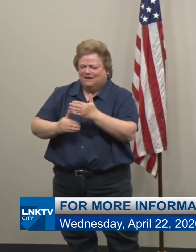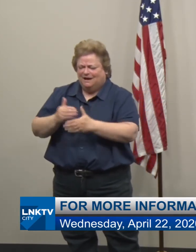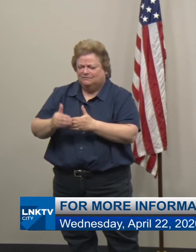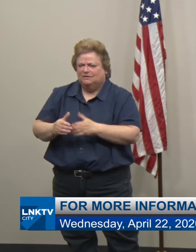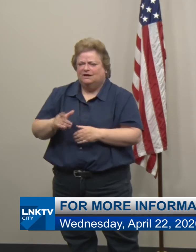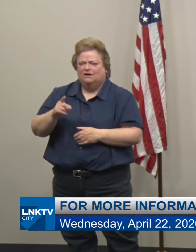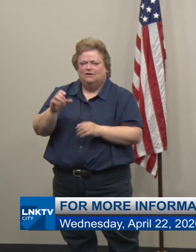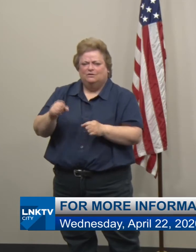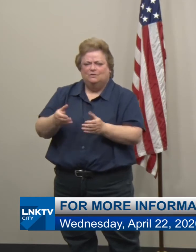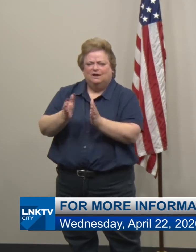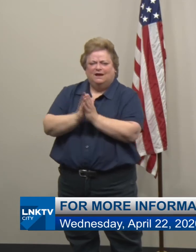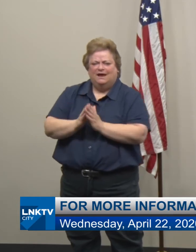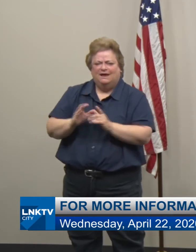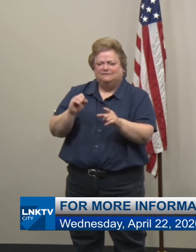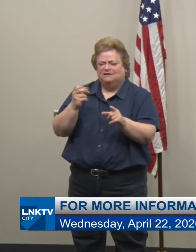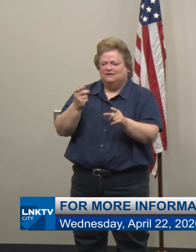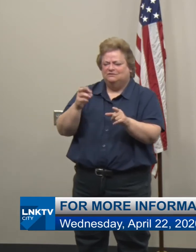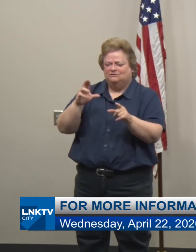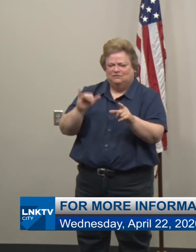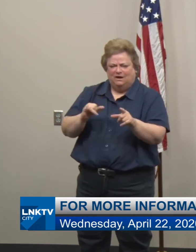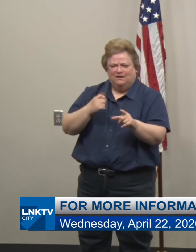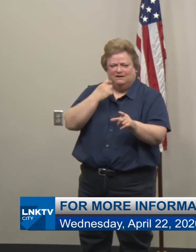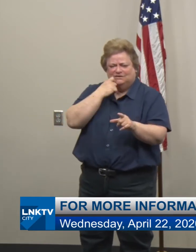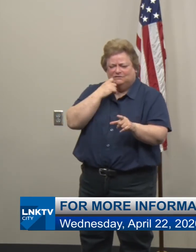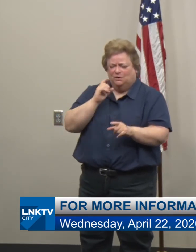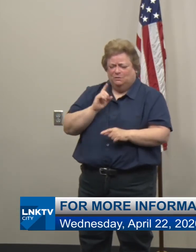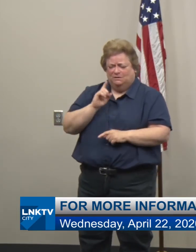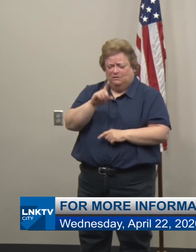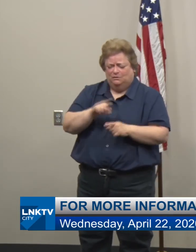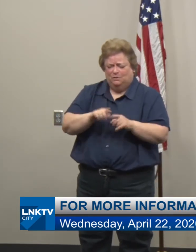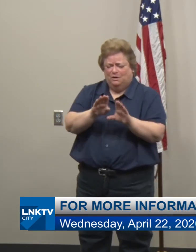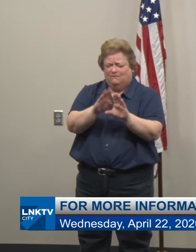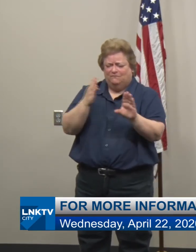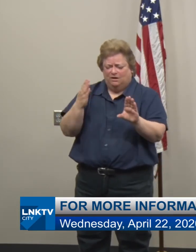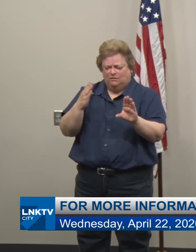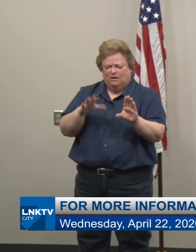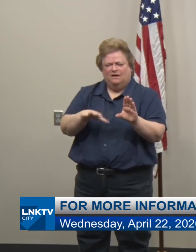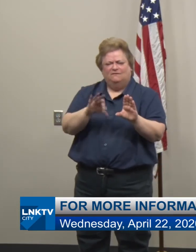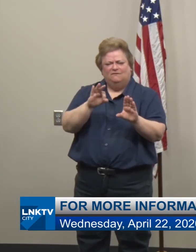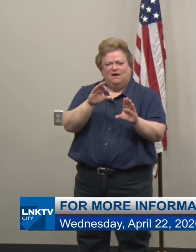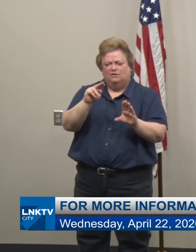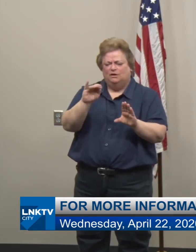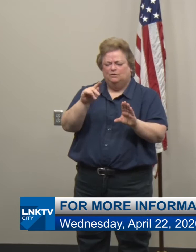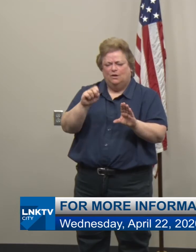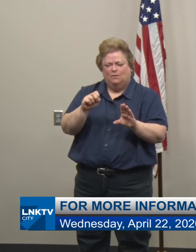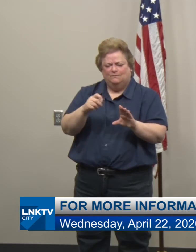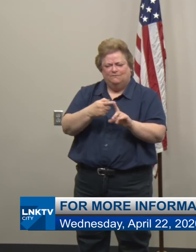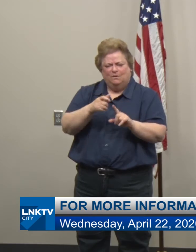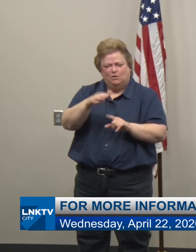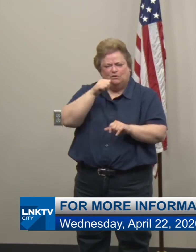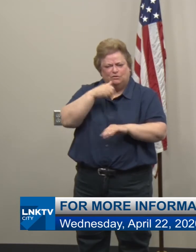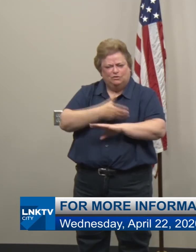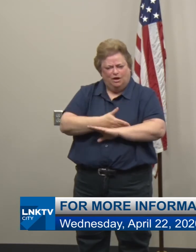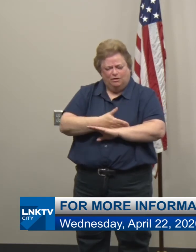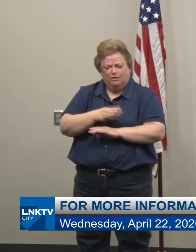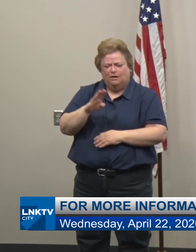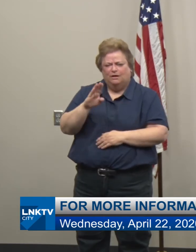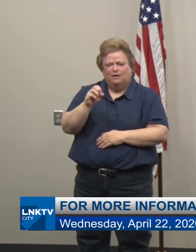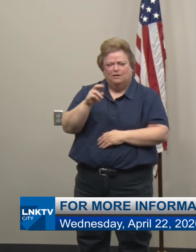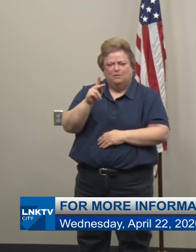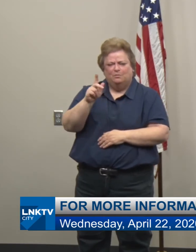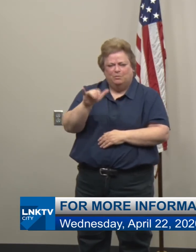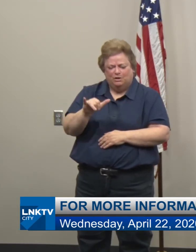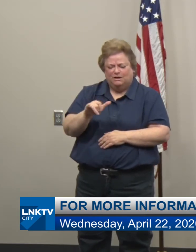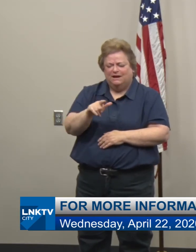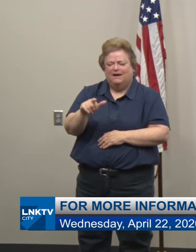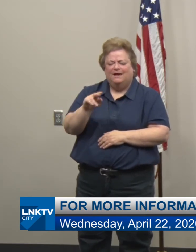Sherry. Sherry recently went to her front door and discovered a note written by her young daughter, Berkeley, and it was a